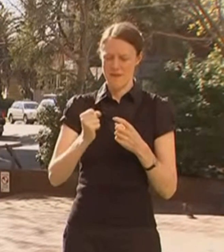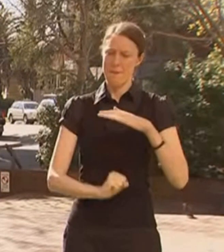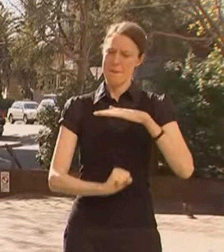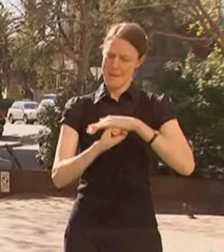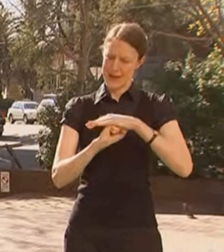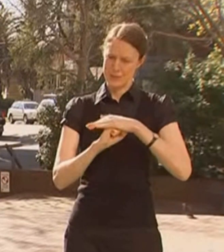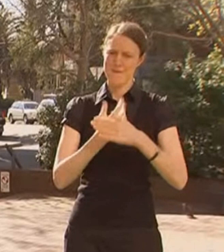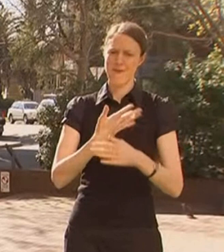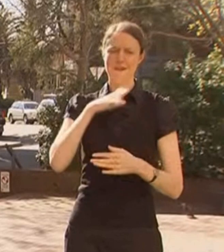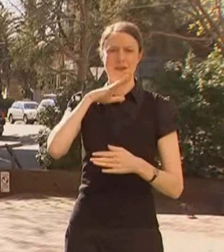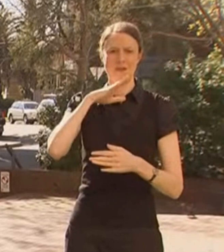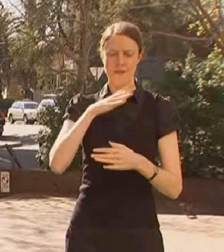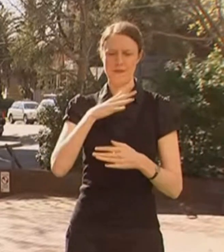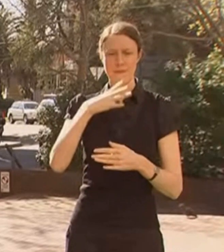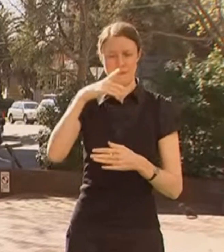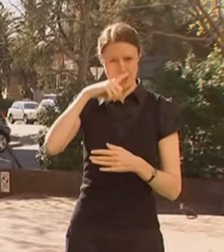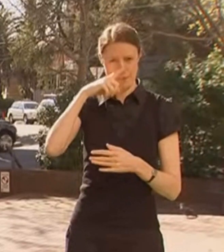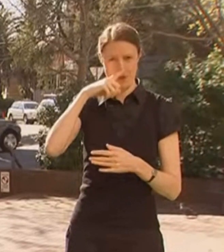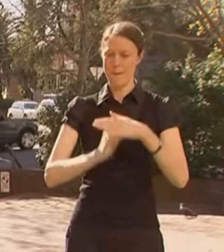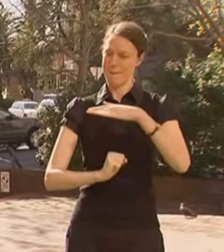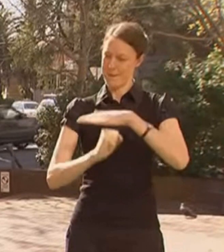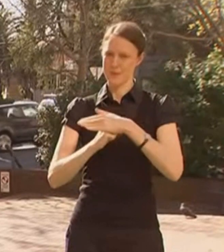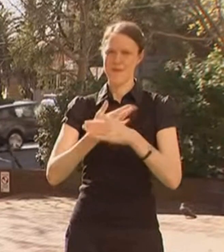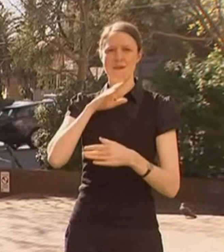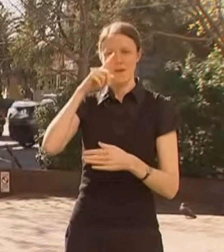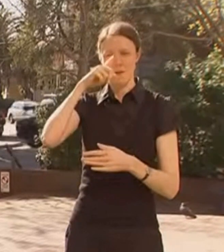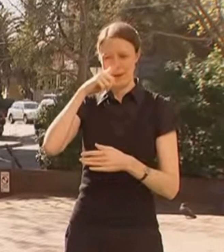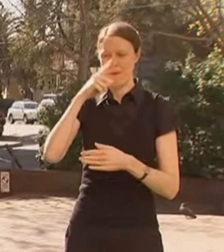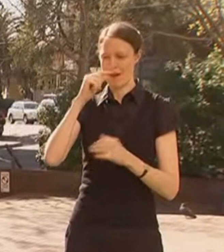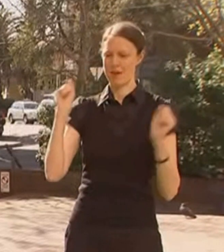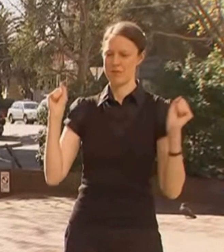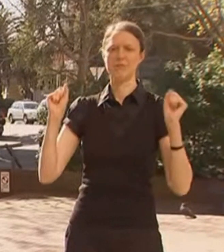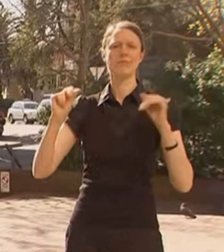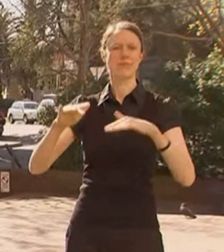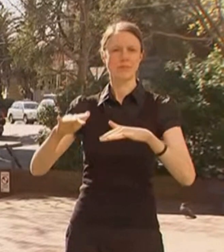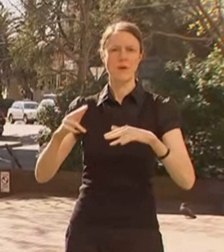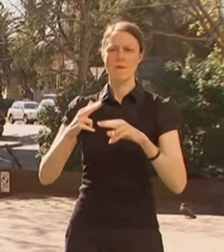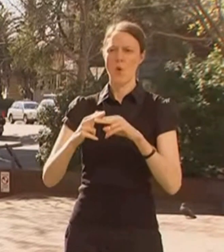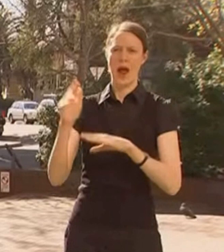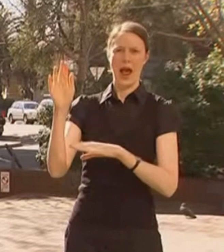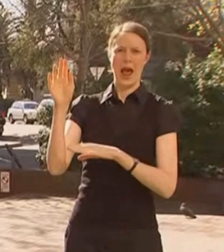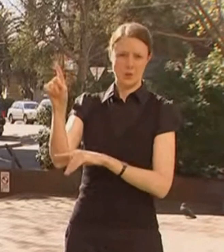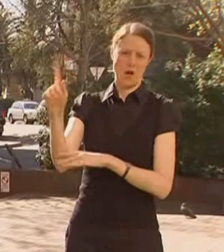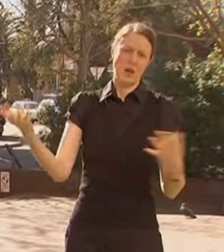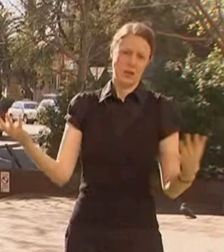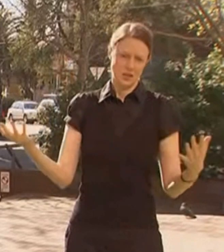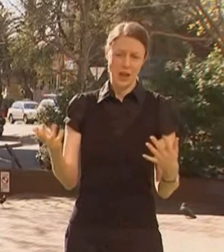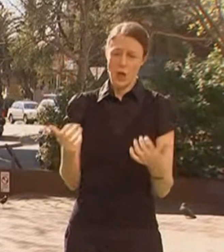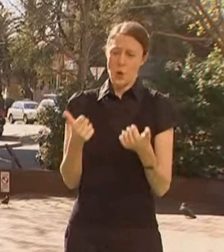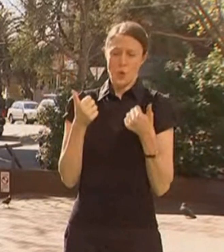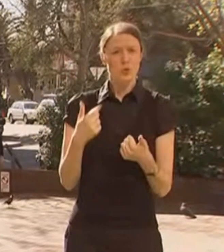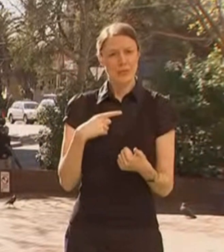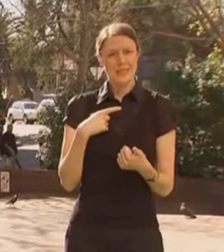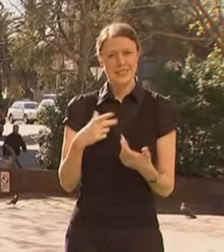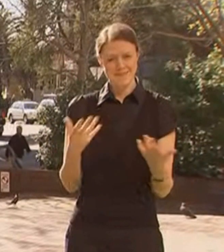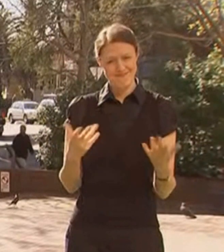reason. We've done it to keep all of us safe, our entire community safe. So I would ask very much that the community